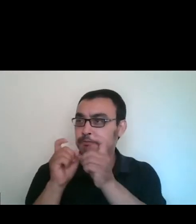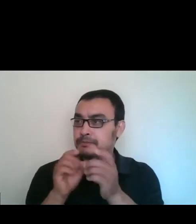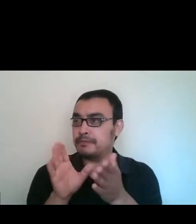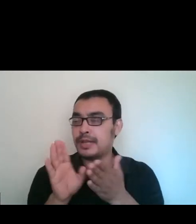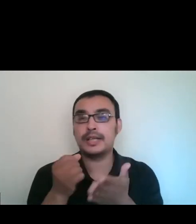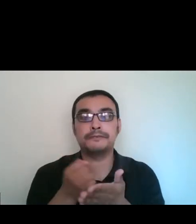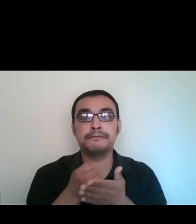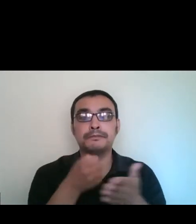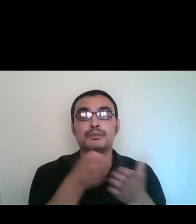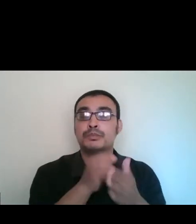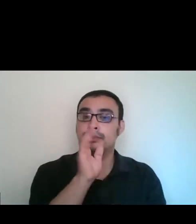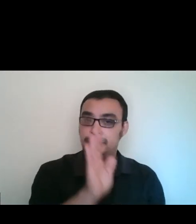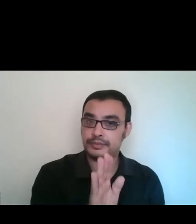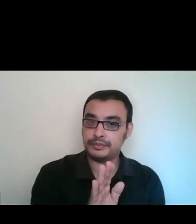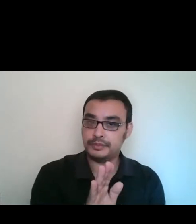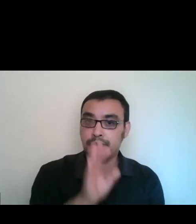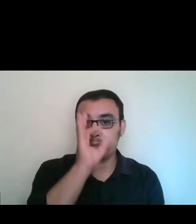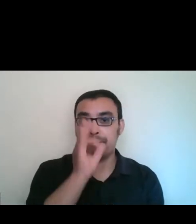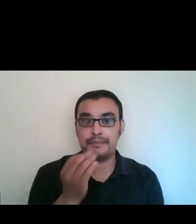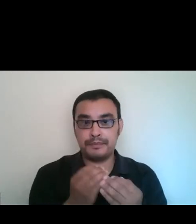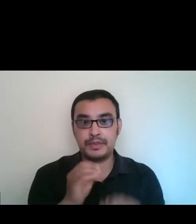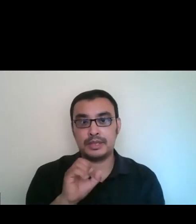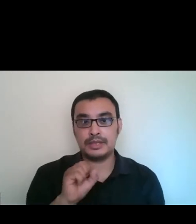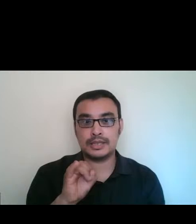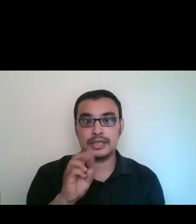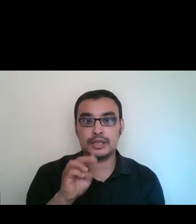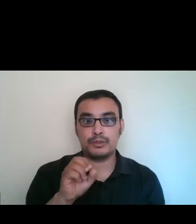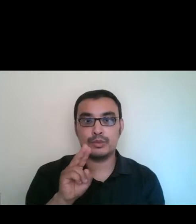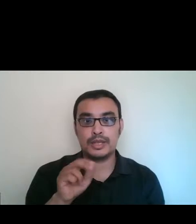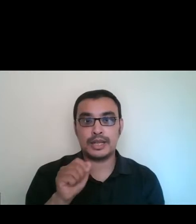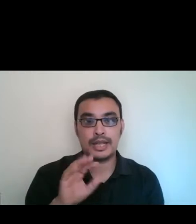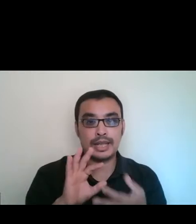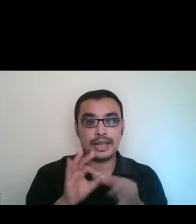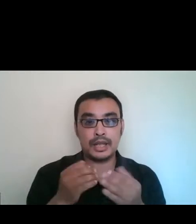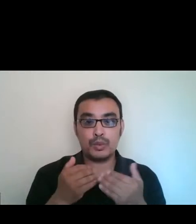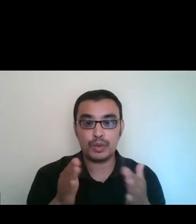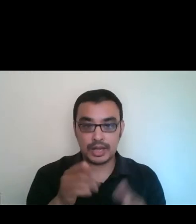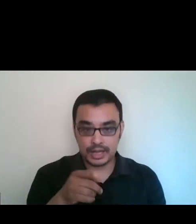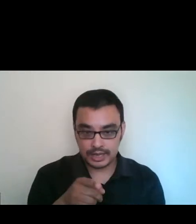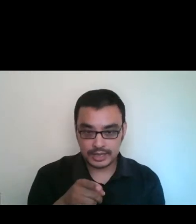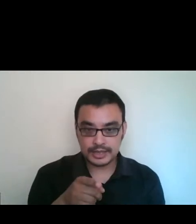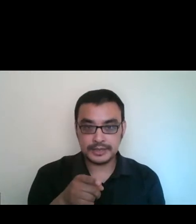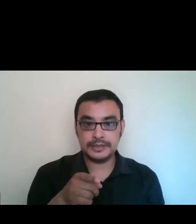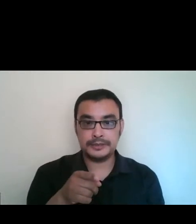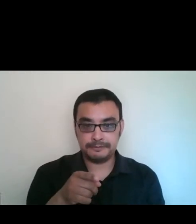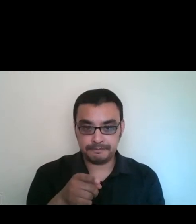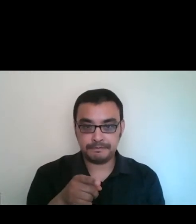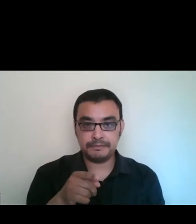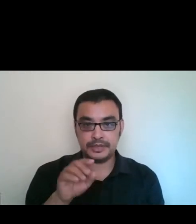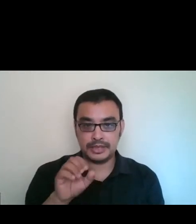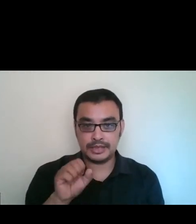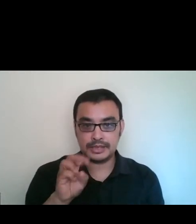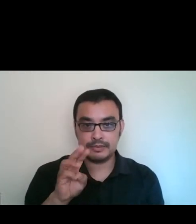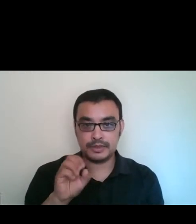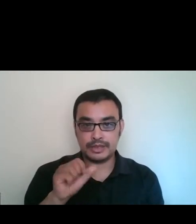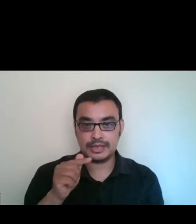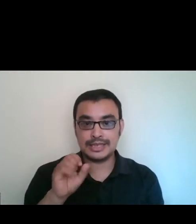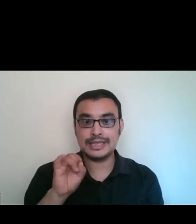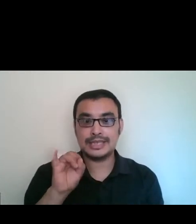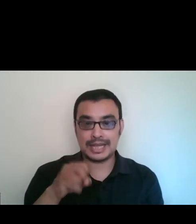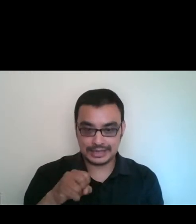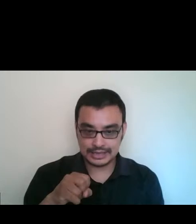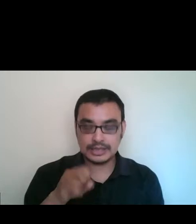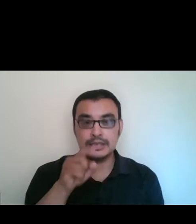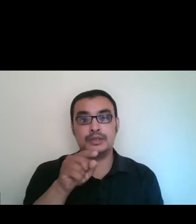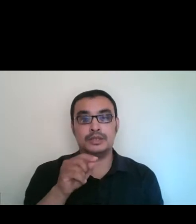More specifically, while Simona opens the link, more specifically, Sashwati, the fellows of the